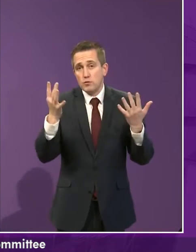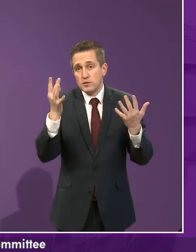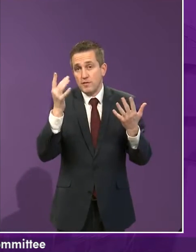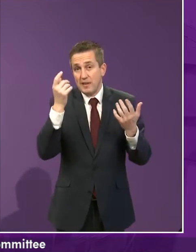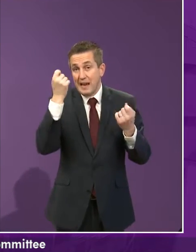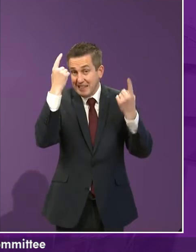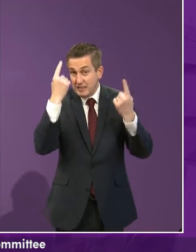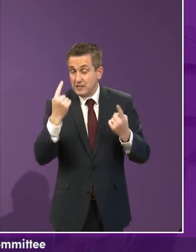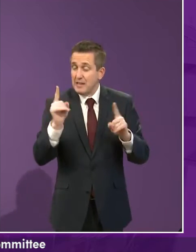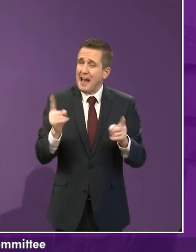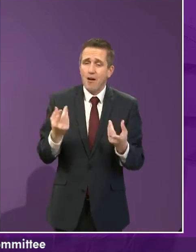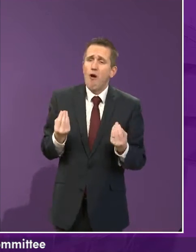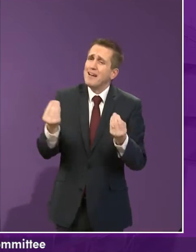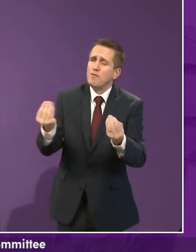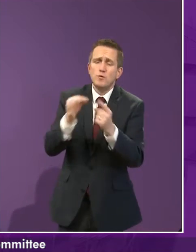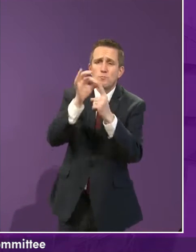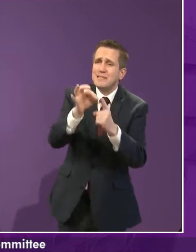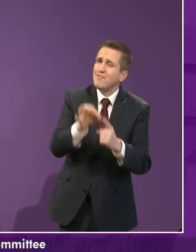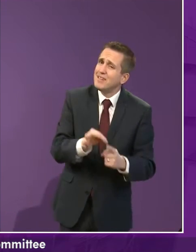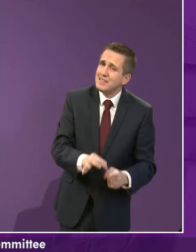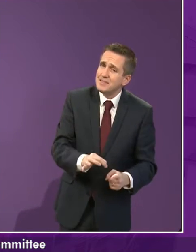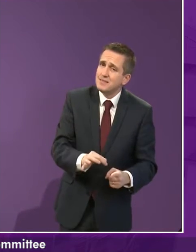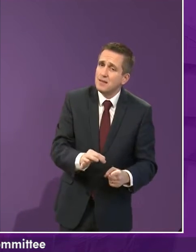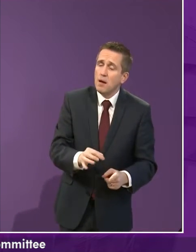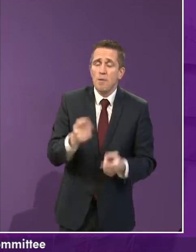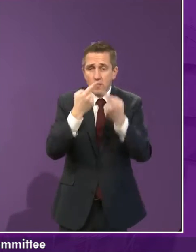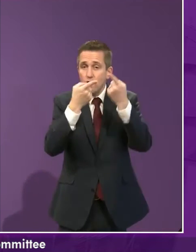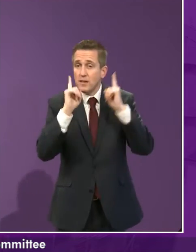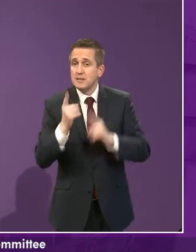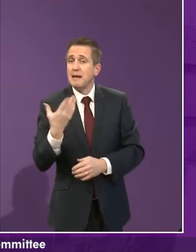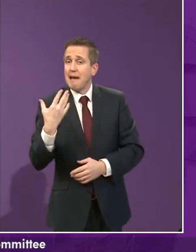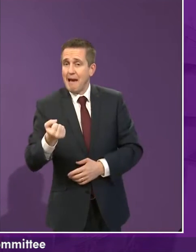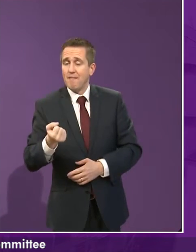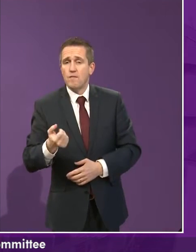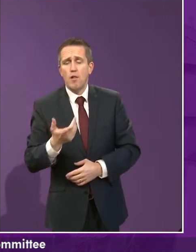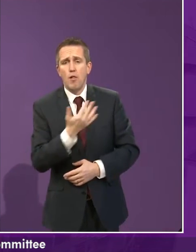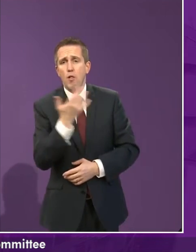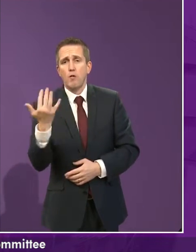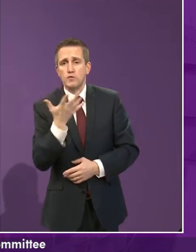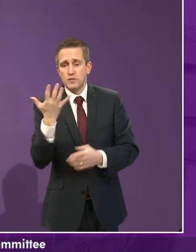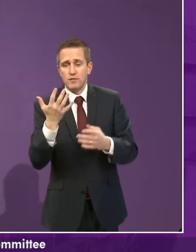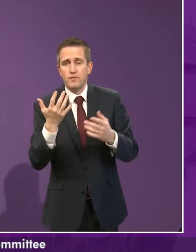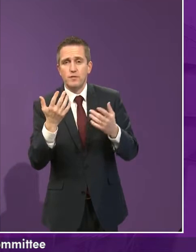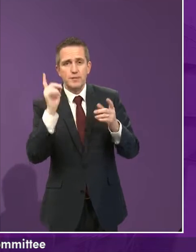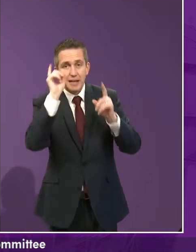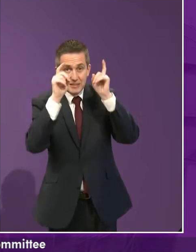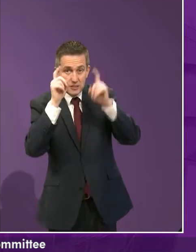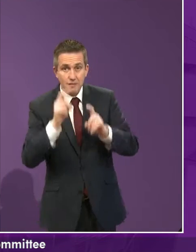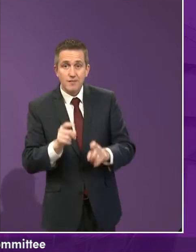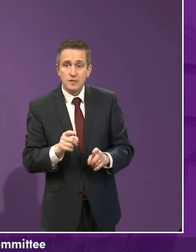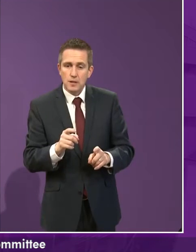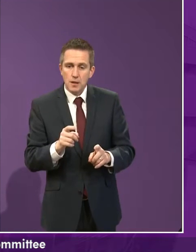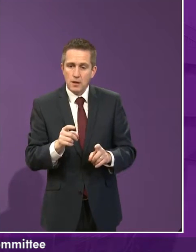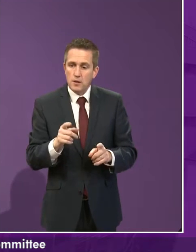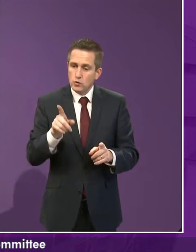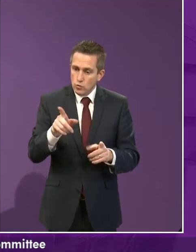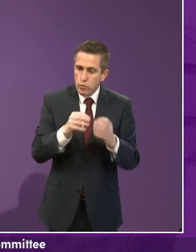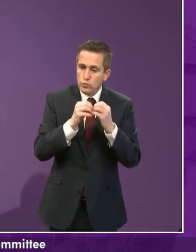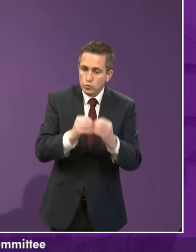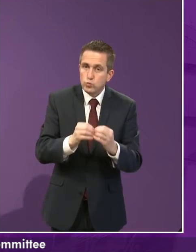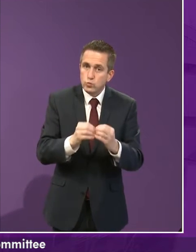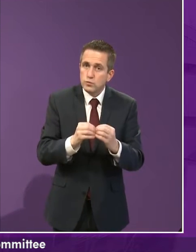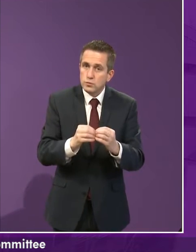give specifics, but I'm aware the university is looking at lots of different initiatives to ensure that students feel that they're able